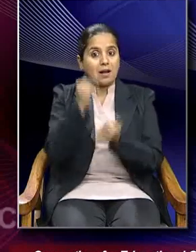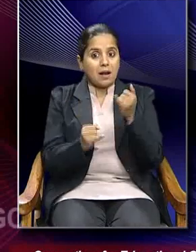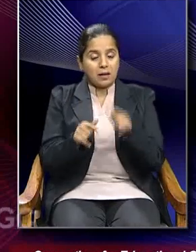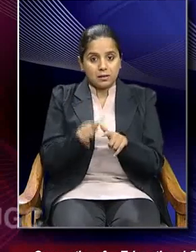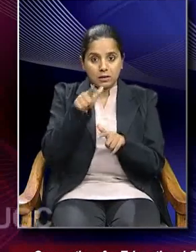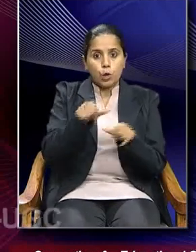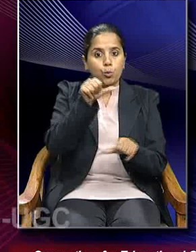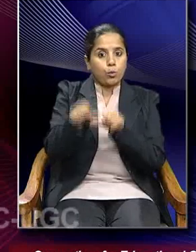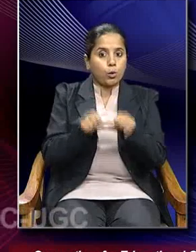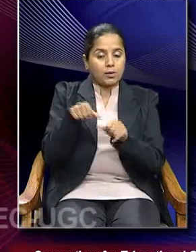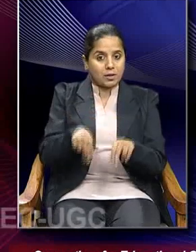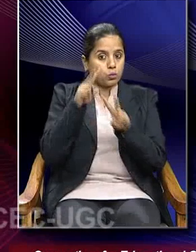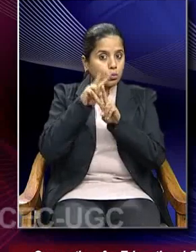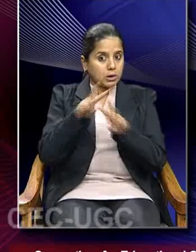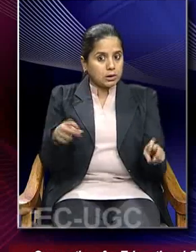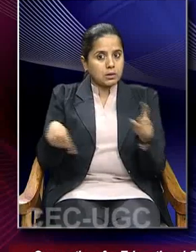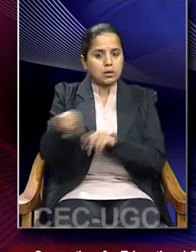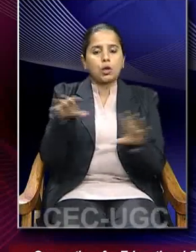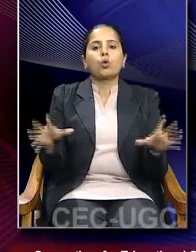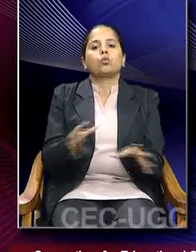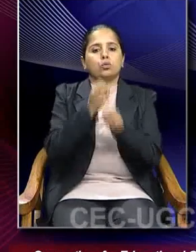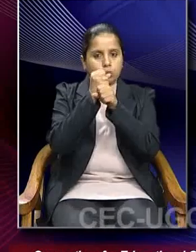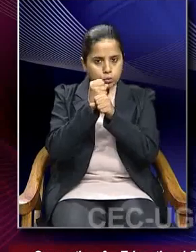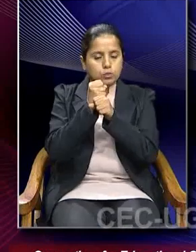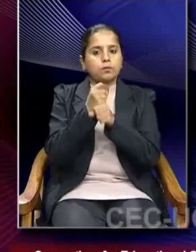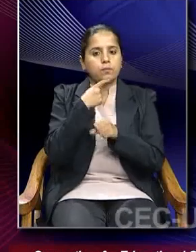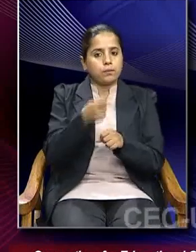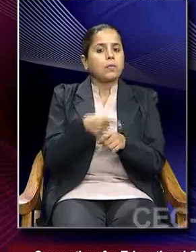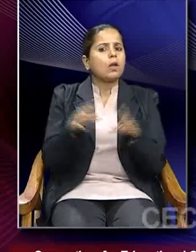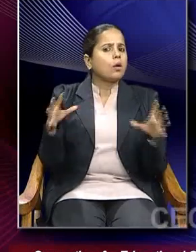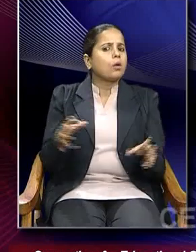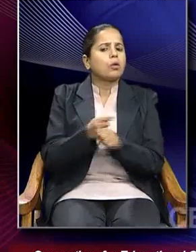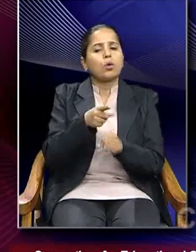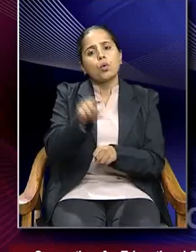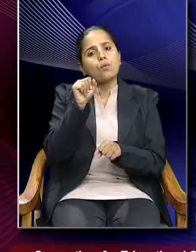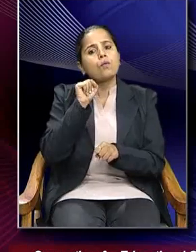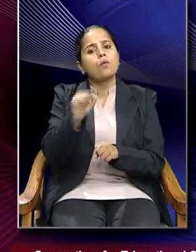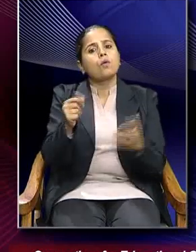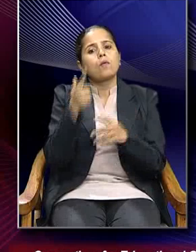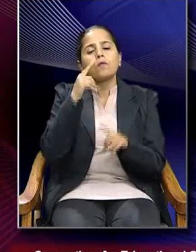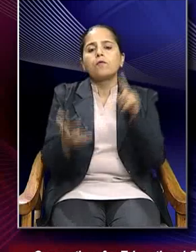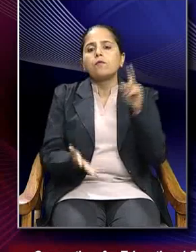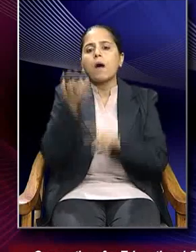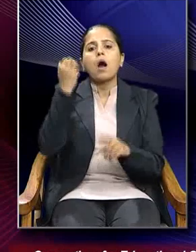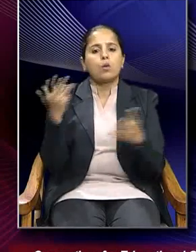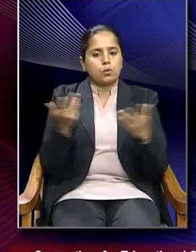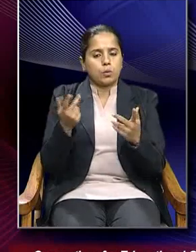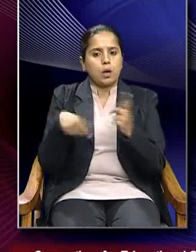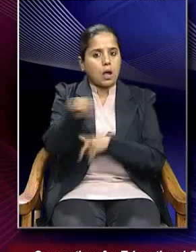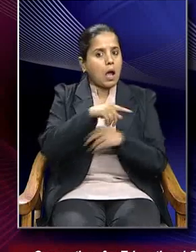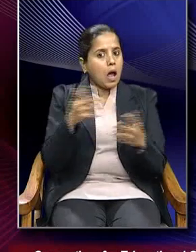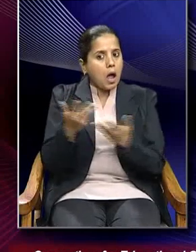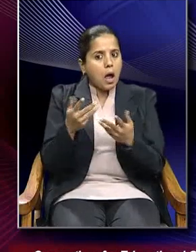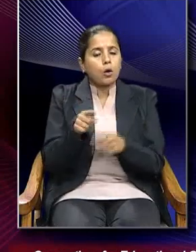in the process of research is the conclusion. What is your finding? How is